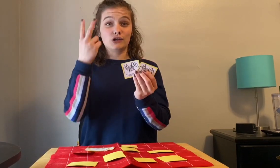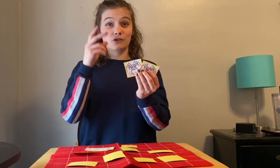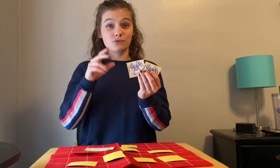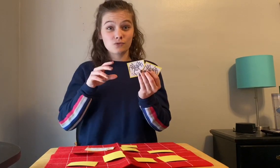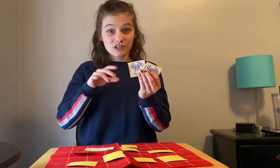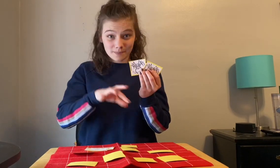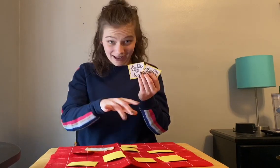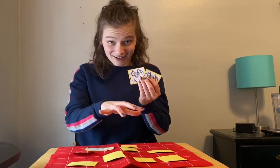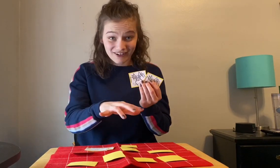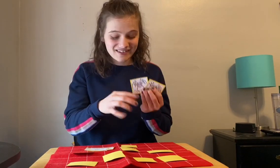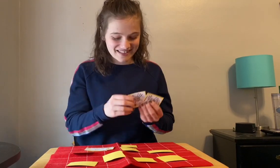2 spiders,